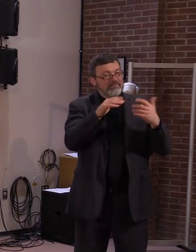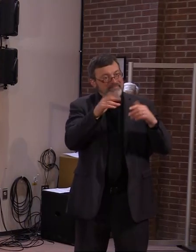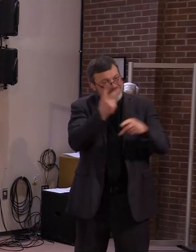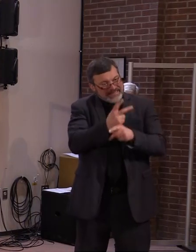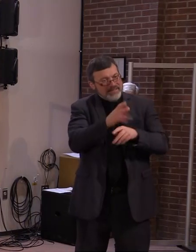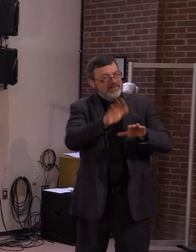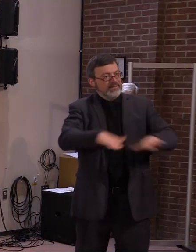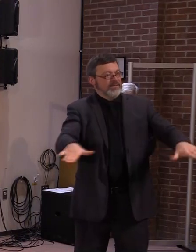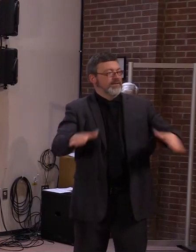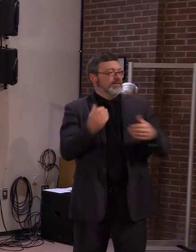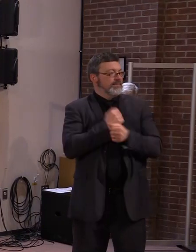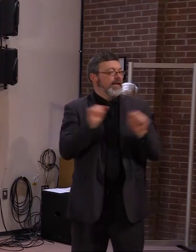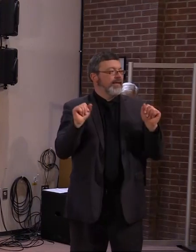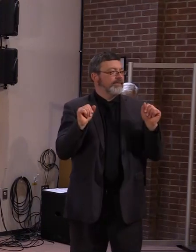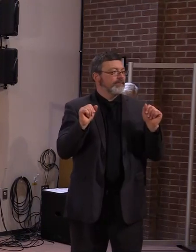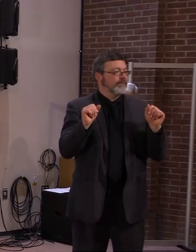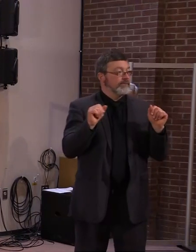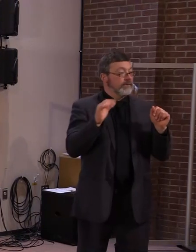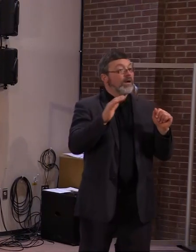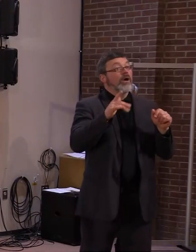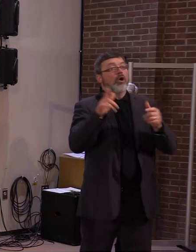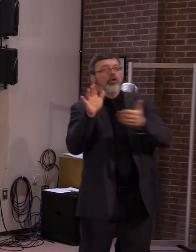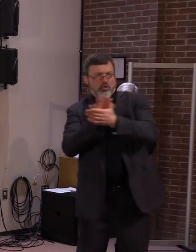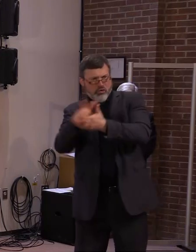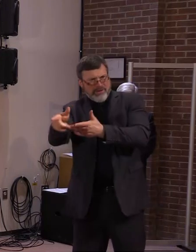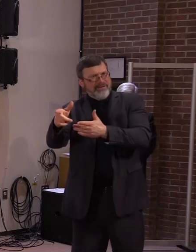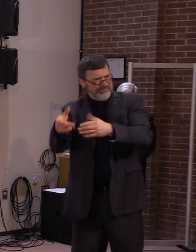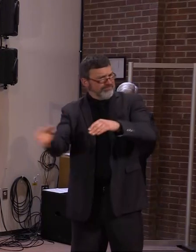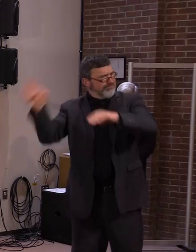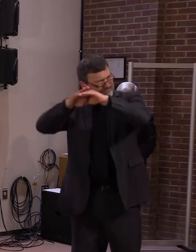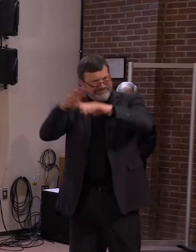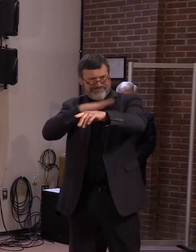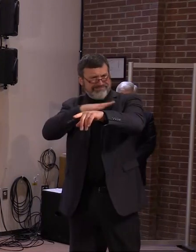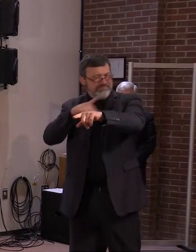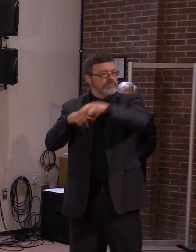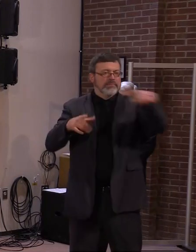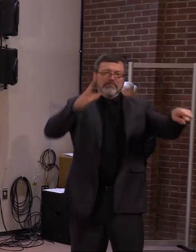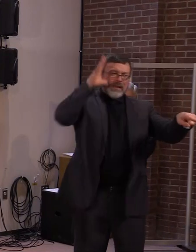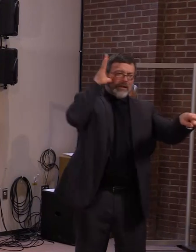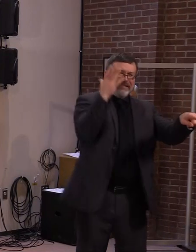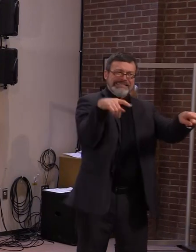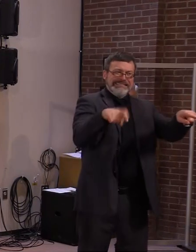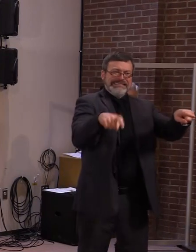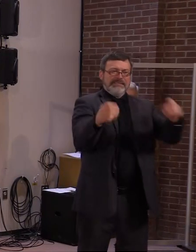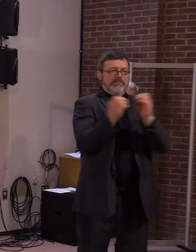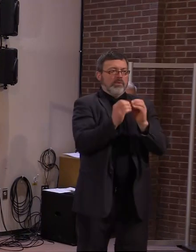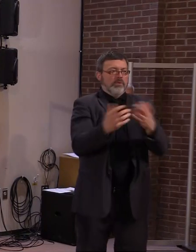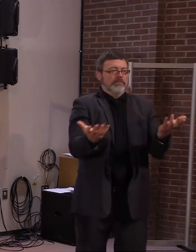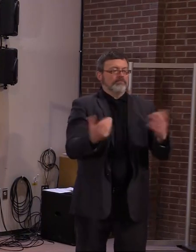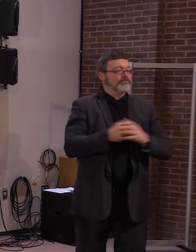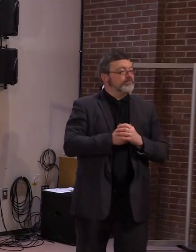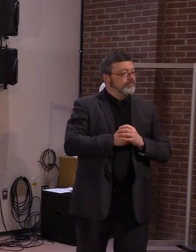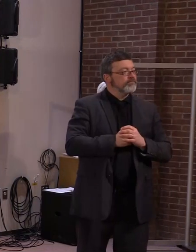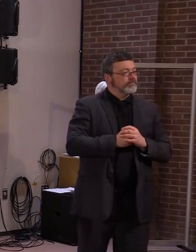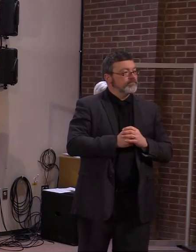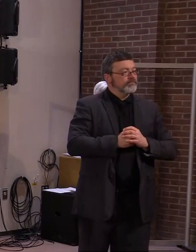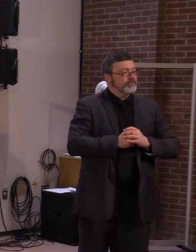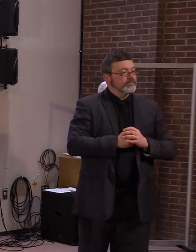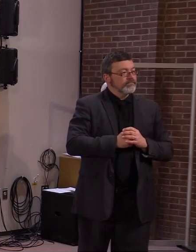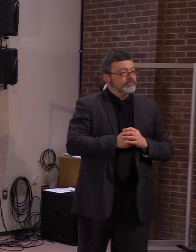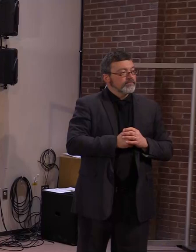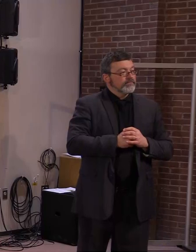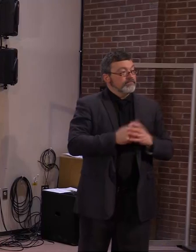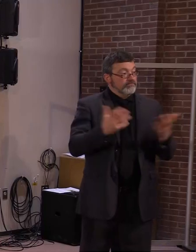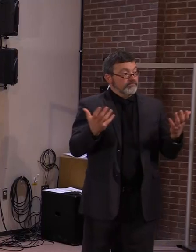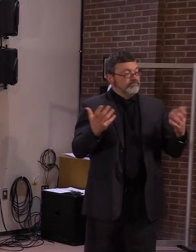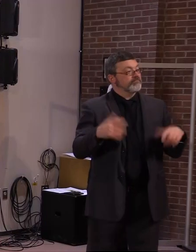foreseeable future. I expect the work of this task force will take the form of some recommendations for schools that we'll probably try to publish